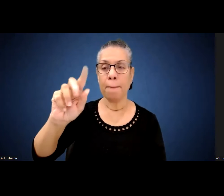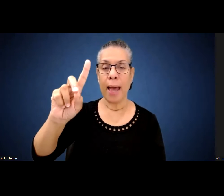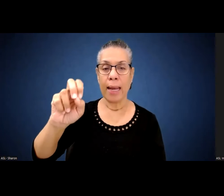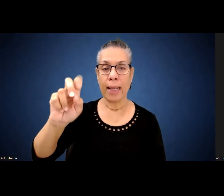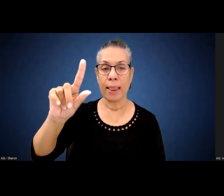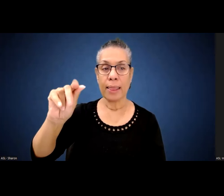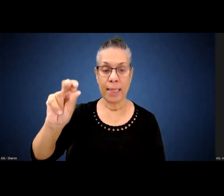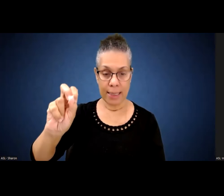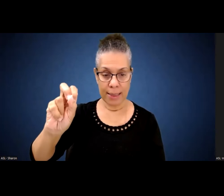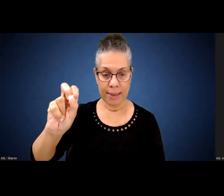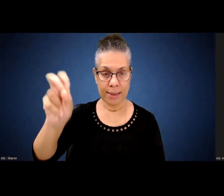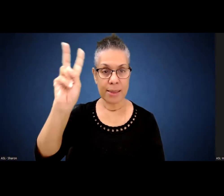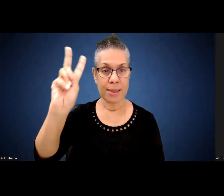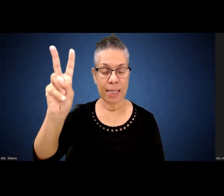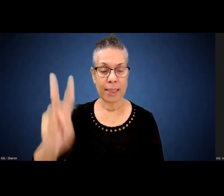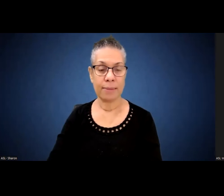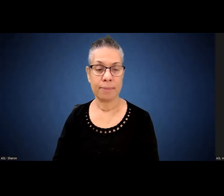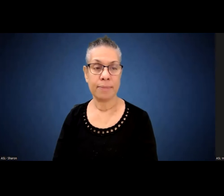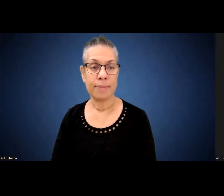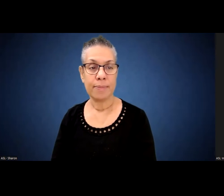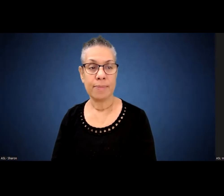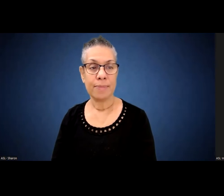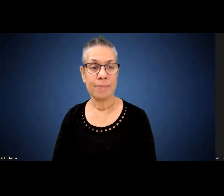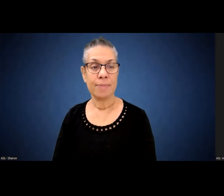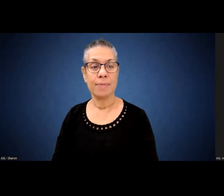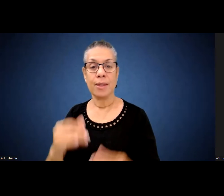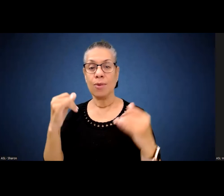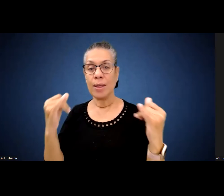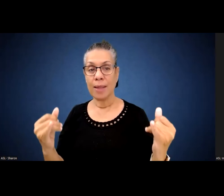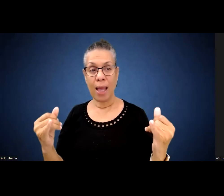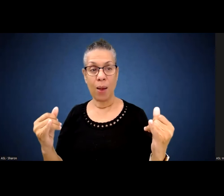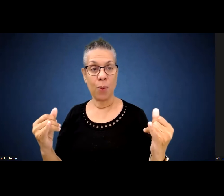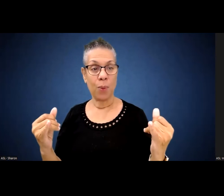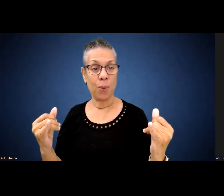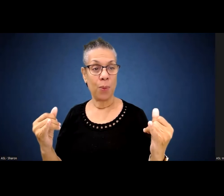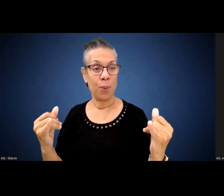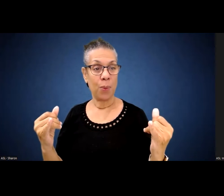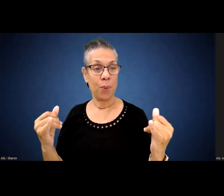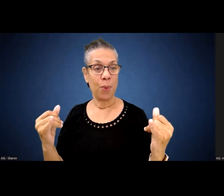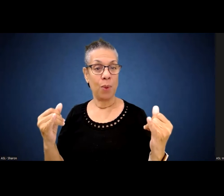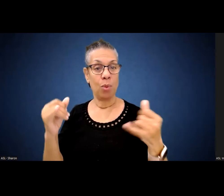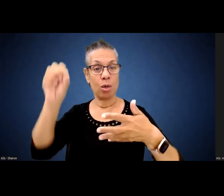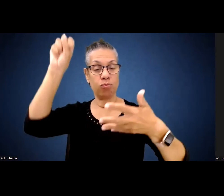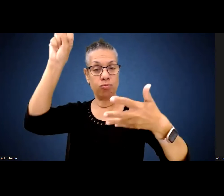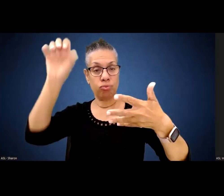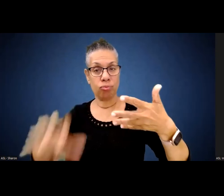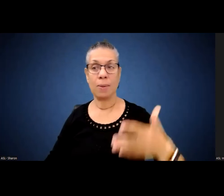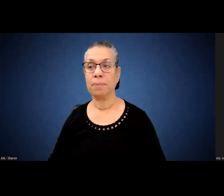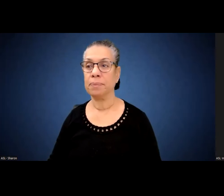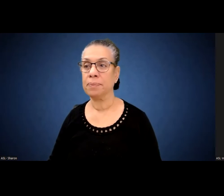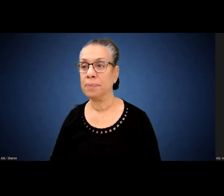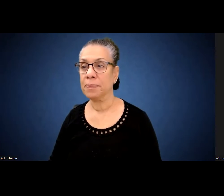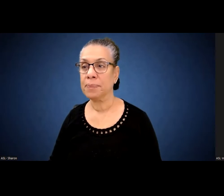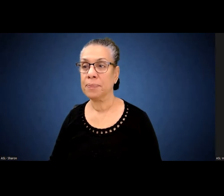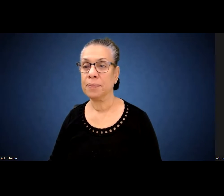you, Madeline. And we can take a quick roll call vote. Kalila, please.